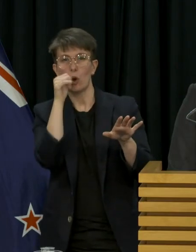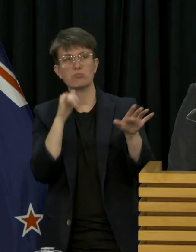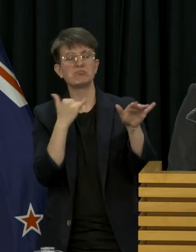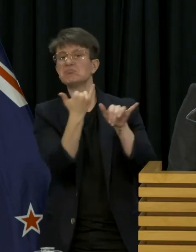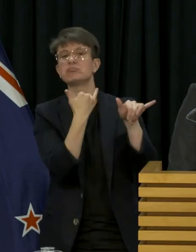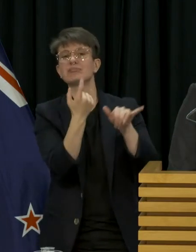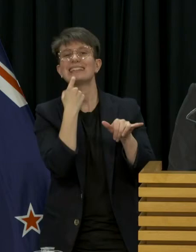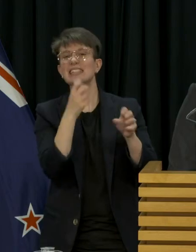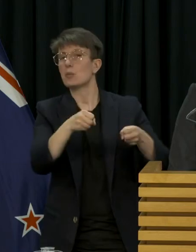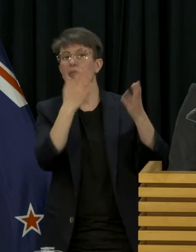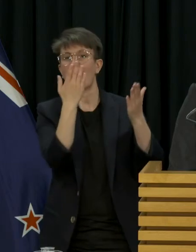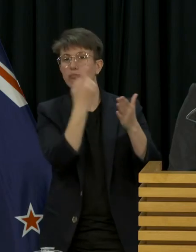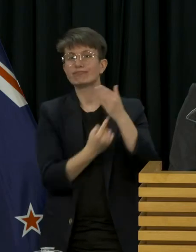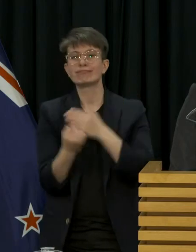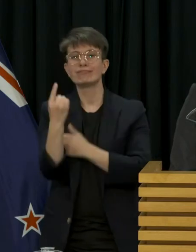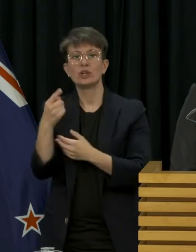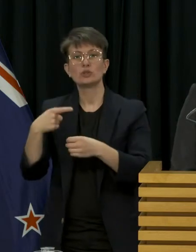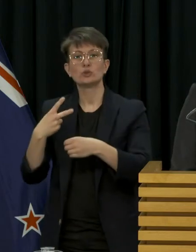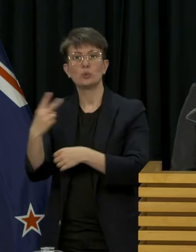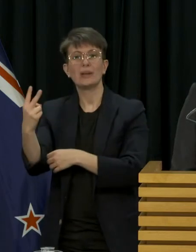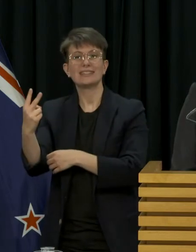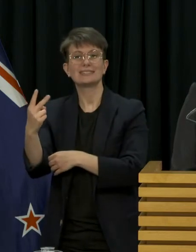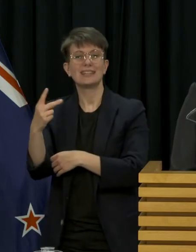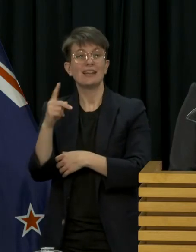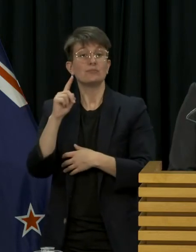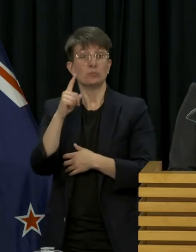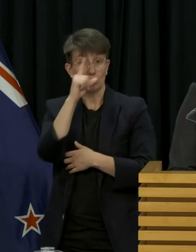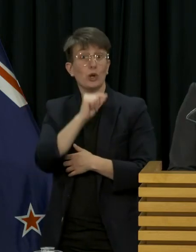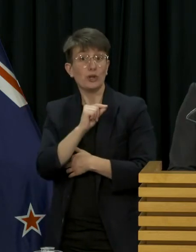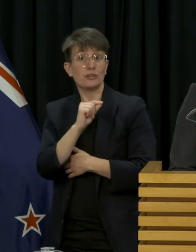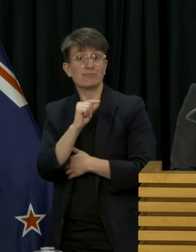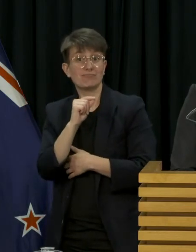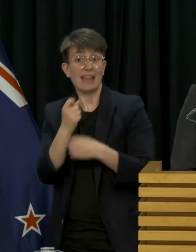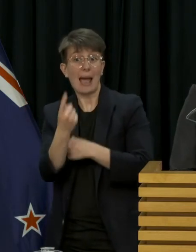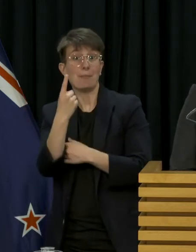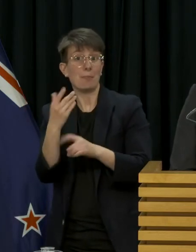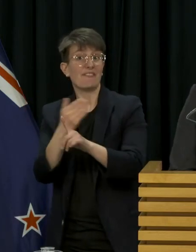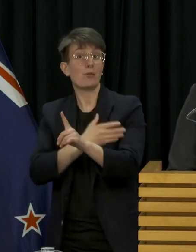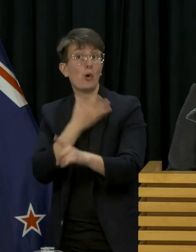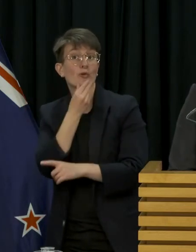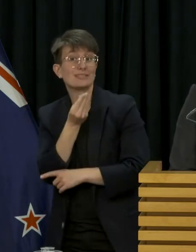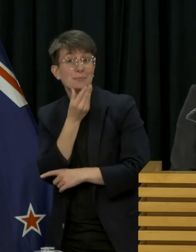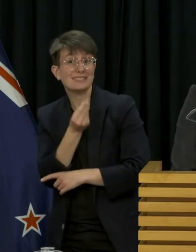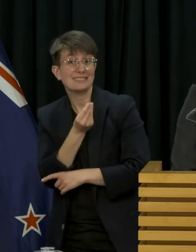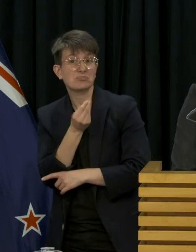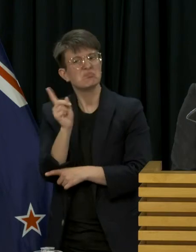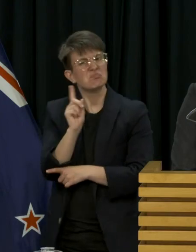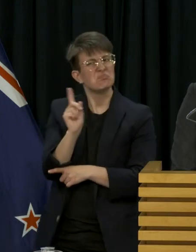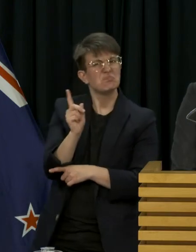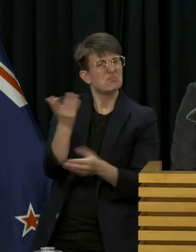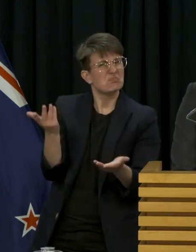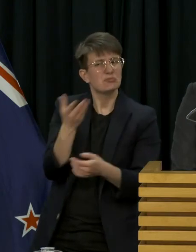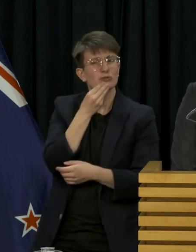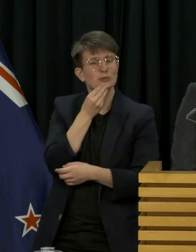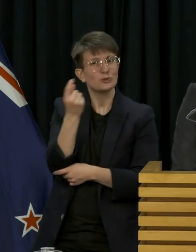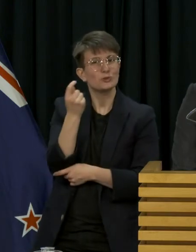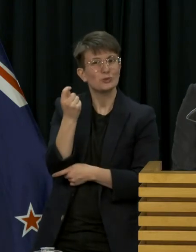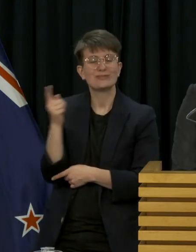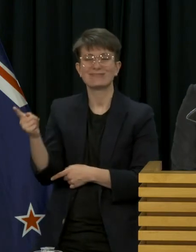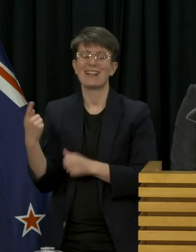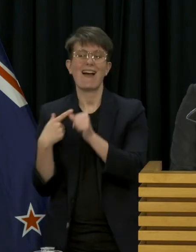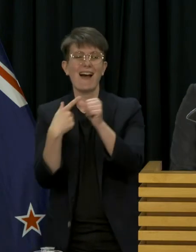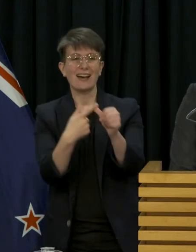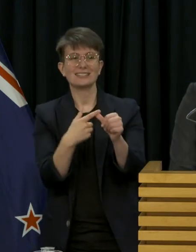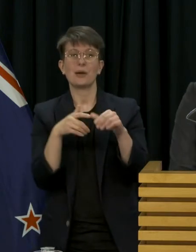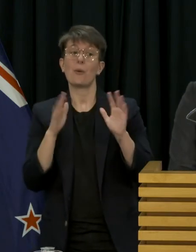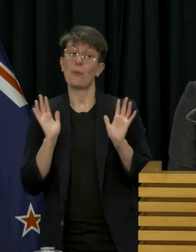Surely that's not possible. And I have no doubt that would have been while I was being pressed rigorously for a precise date, which I would have been very careful